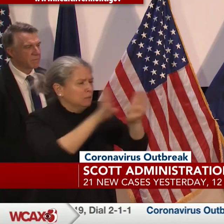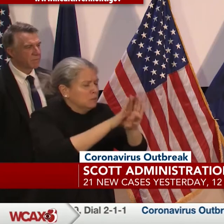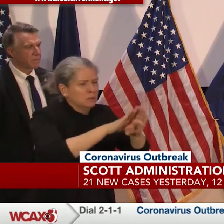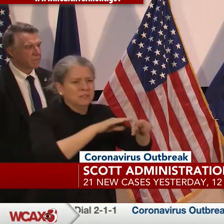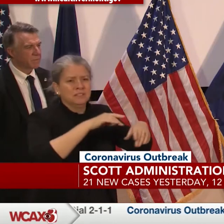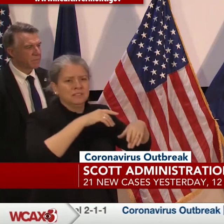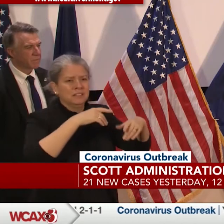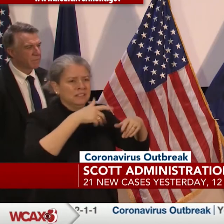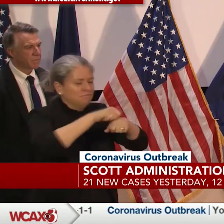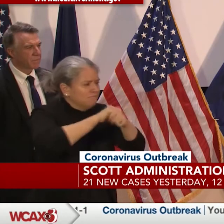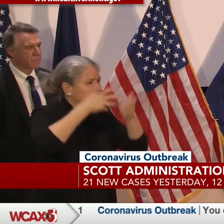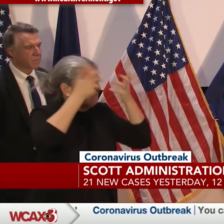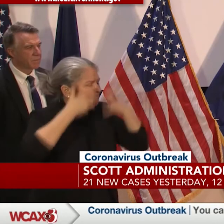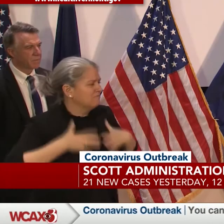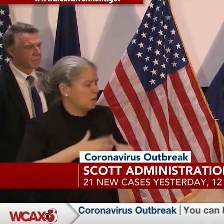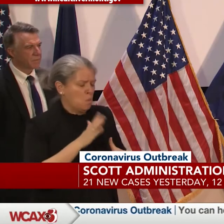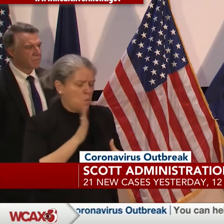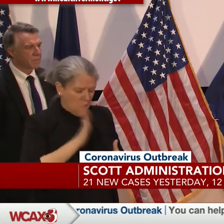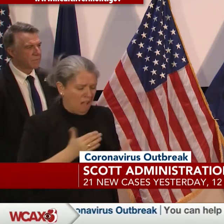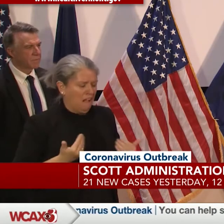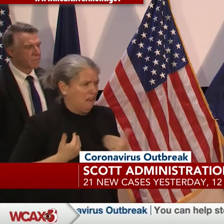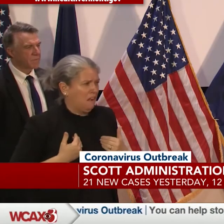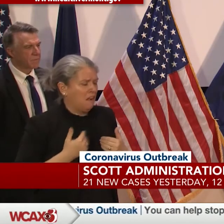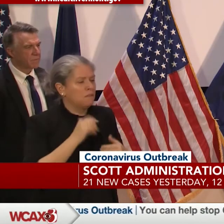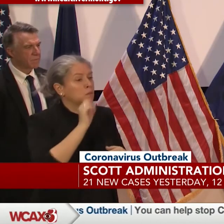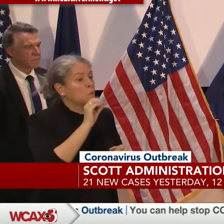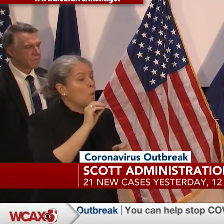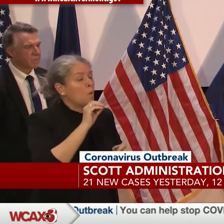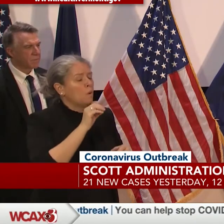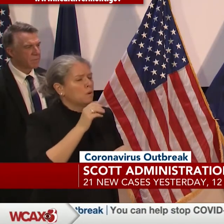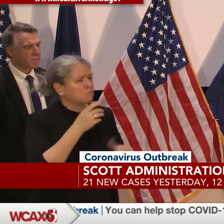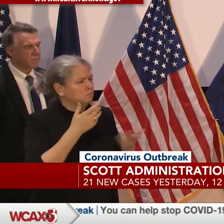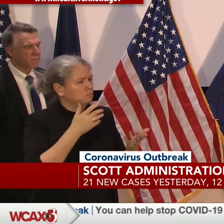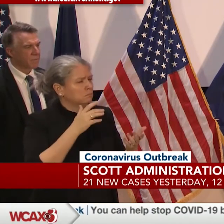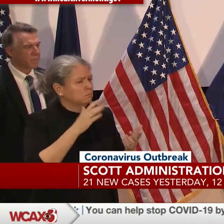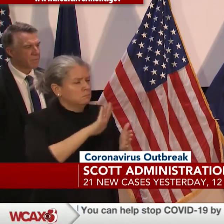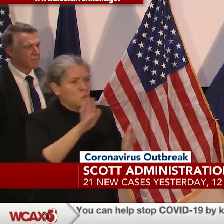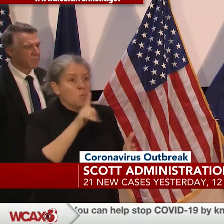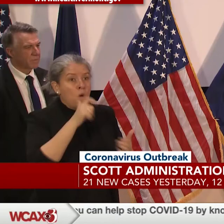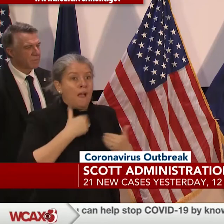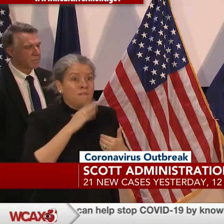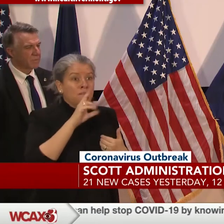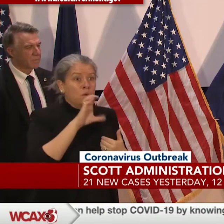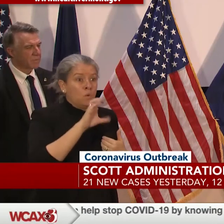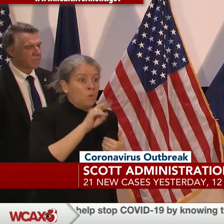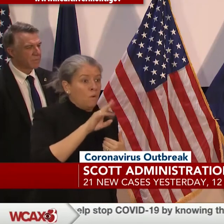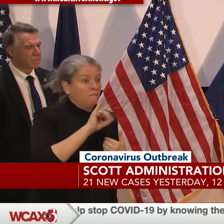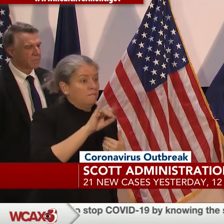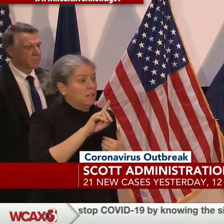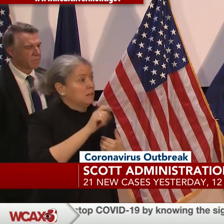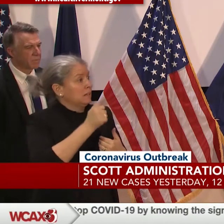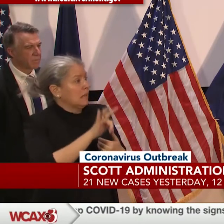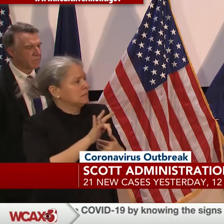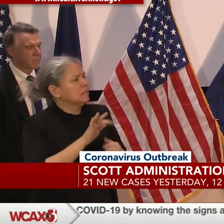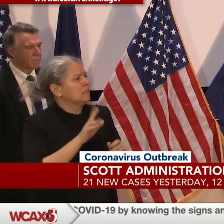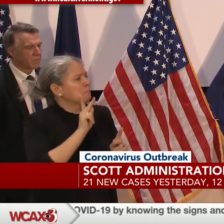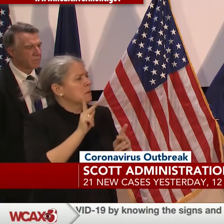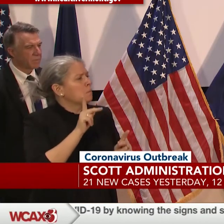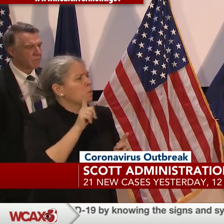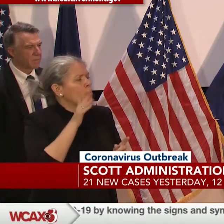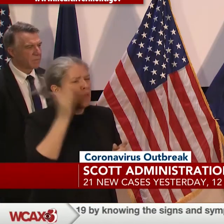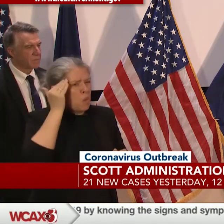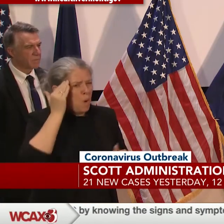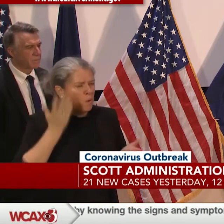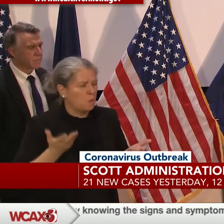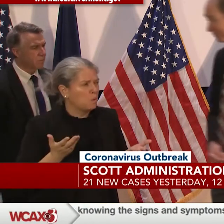basic infection control practices and practices that are frankly protective for the employees wouldn't be happening